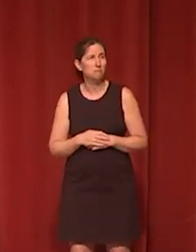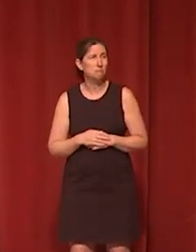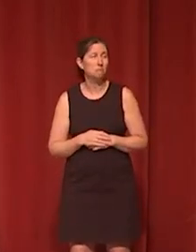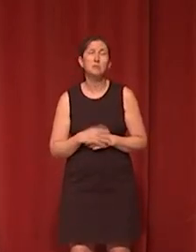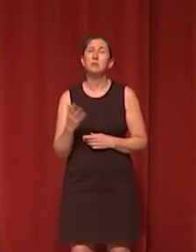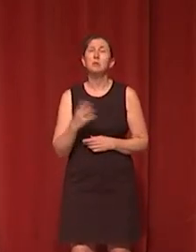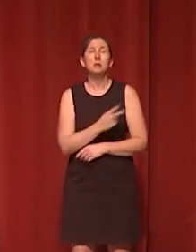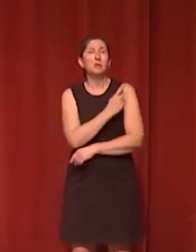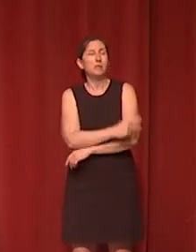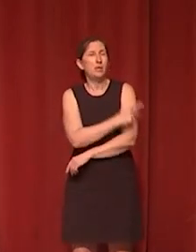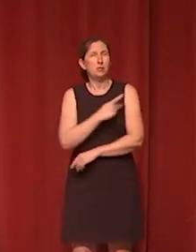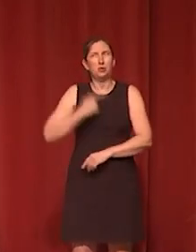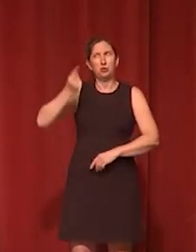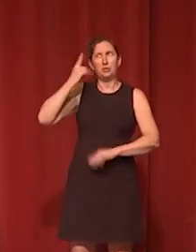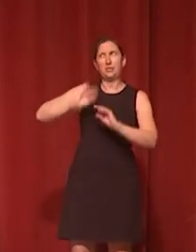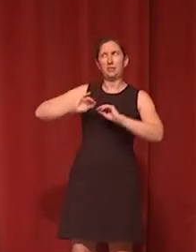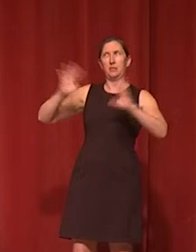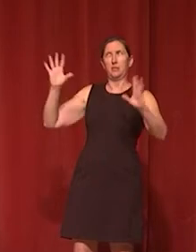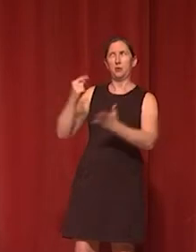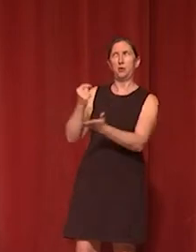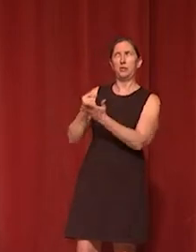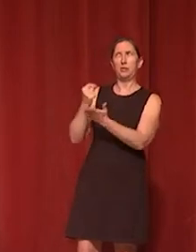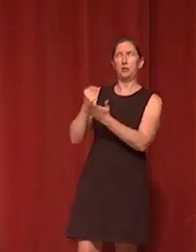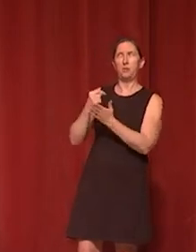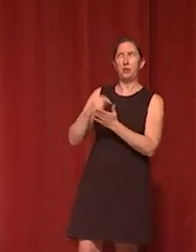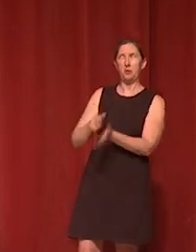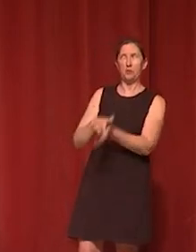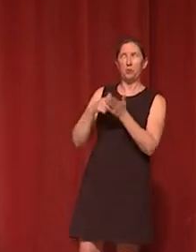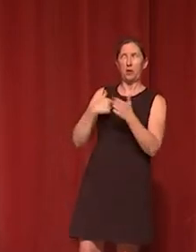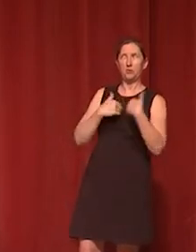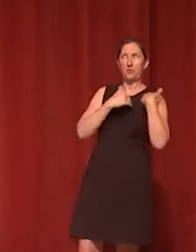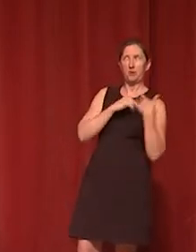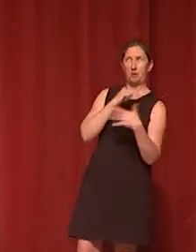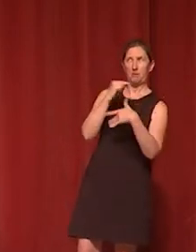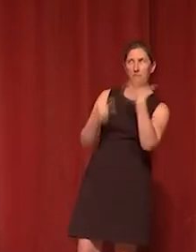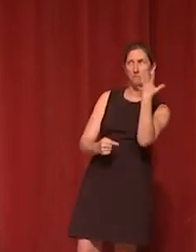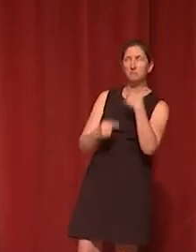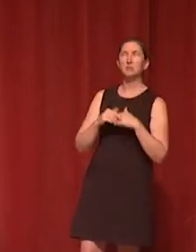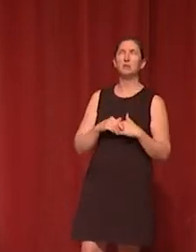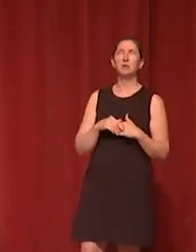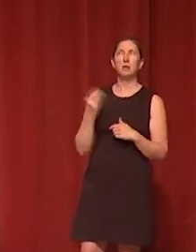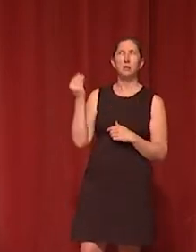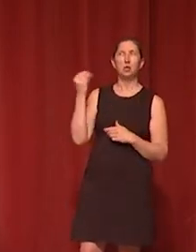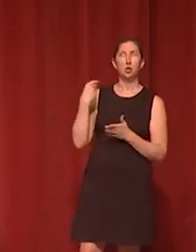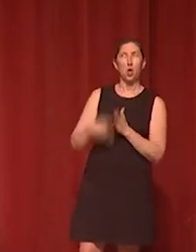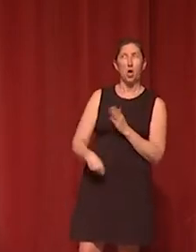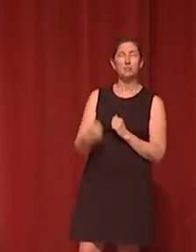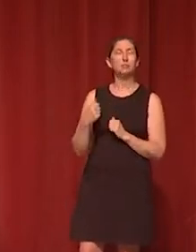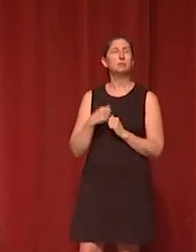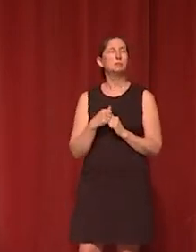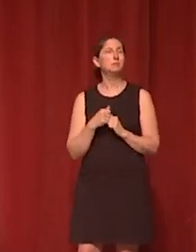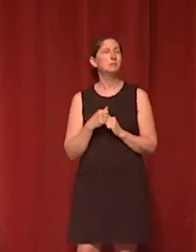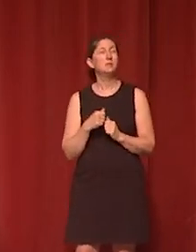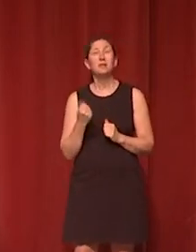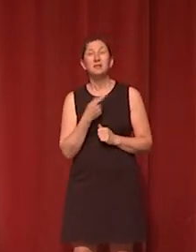the therapy, what financially may be required. Many insurances also require prior authorizations. So we want to make